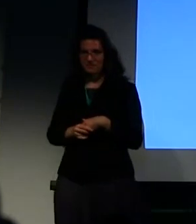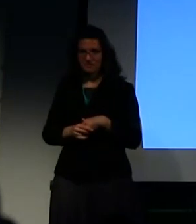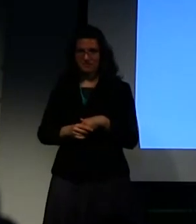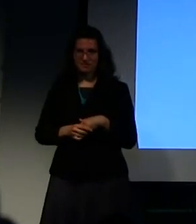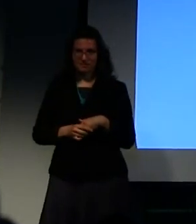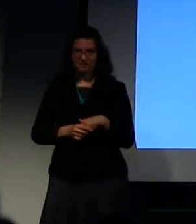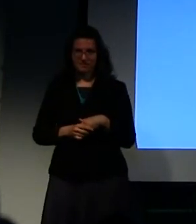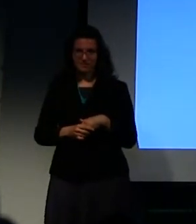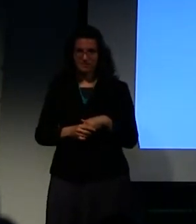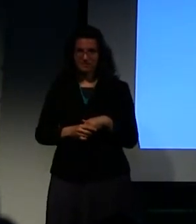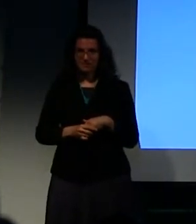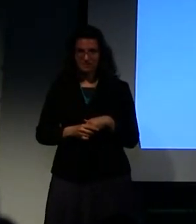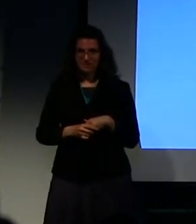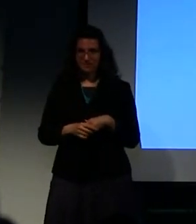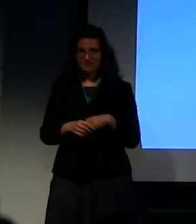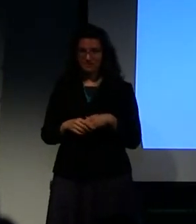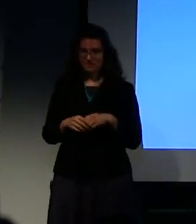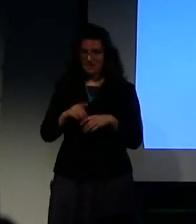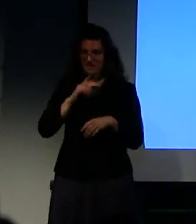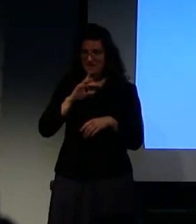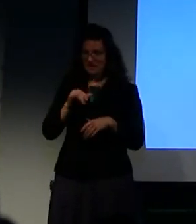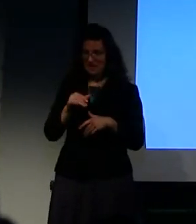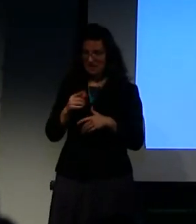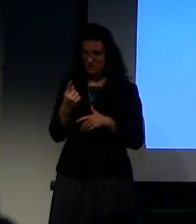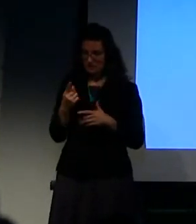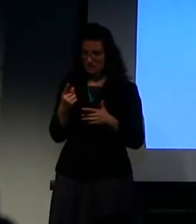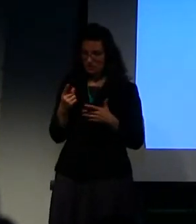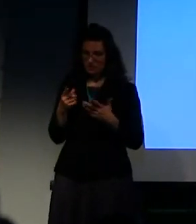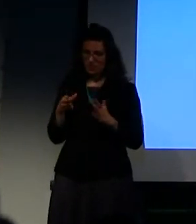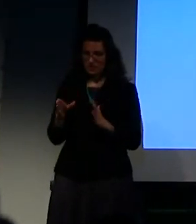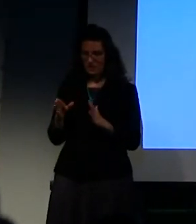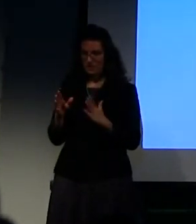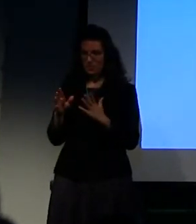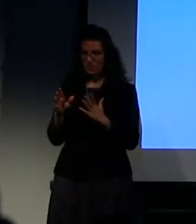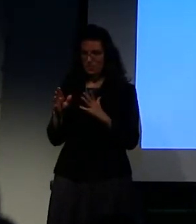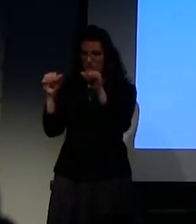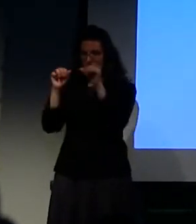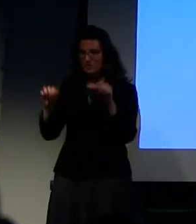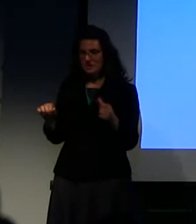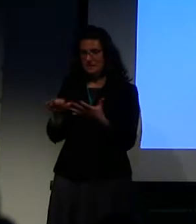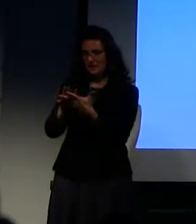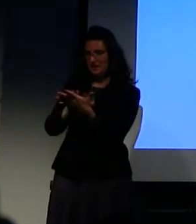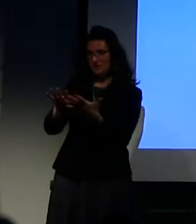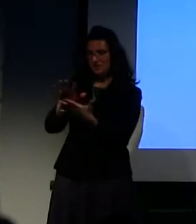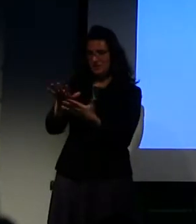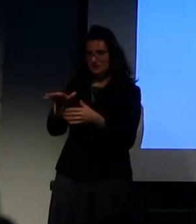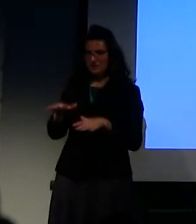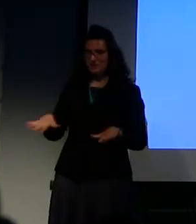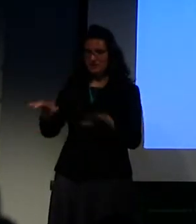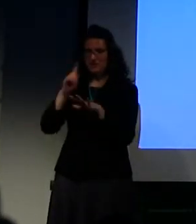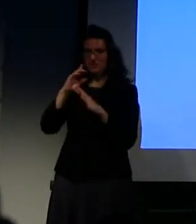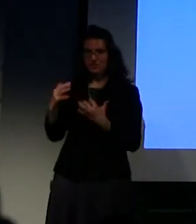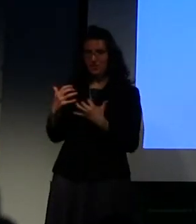shape the abstract space for the audience and see what happens?